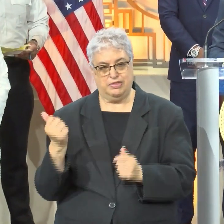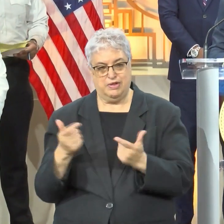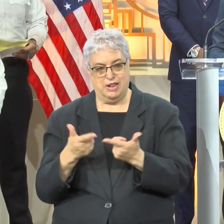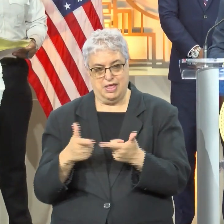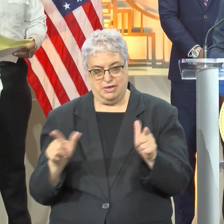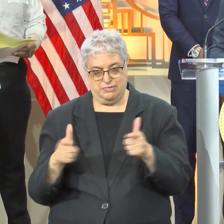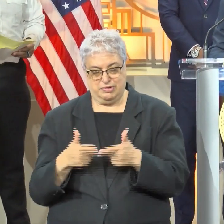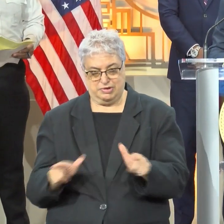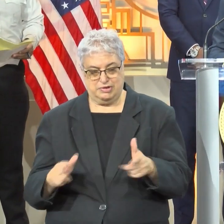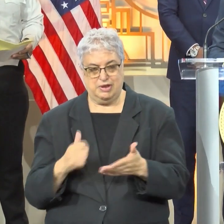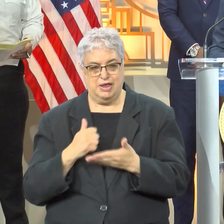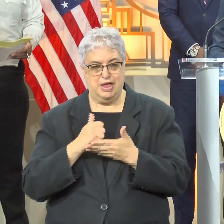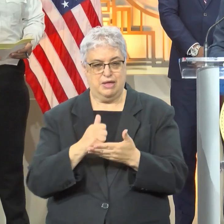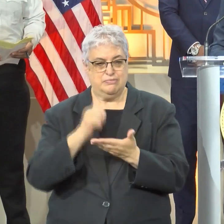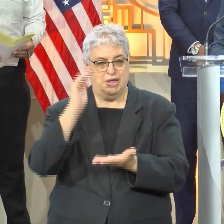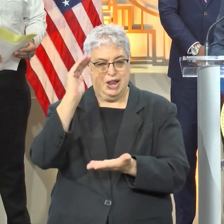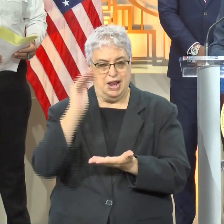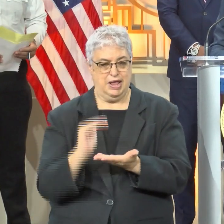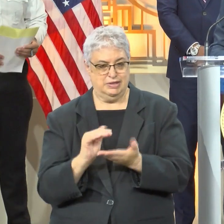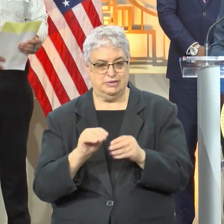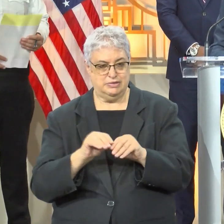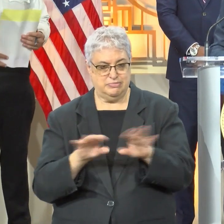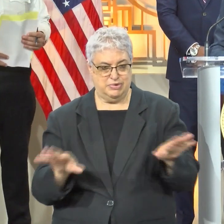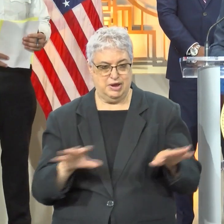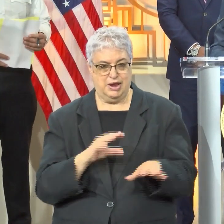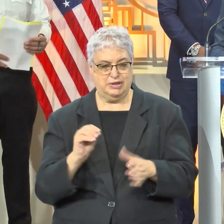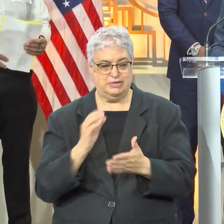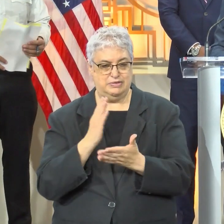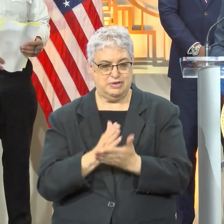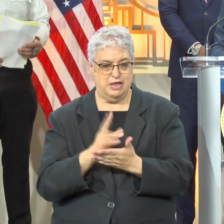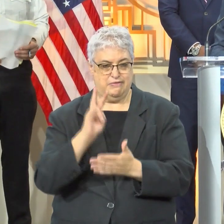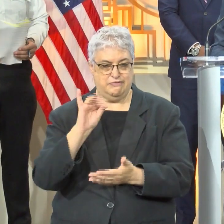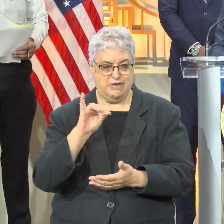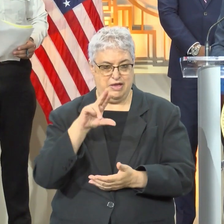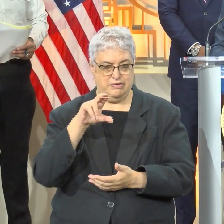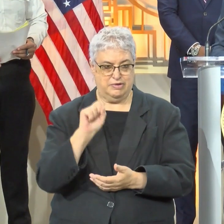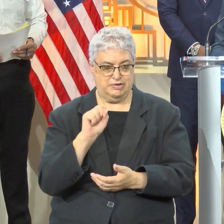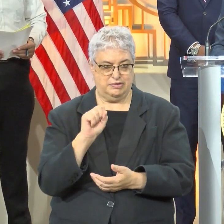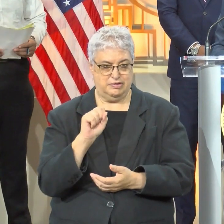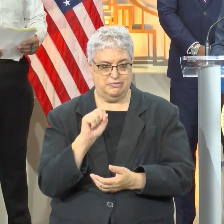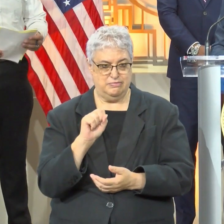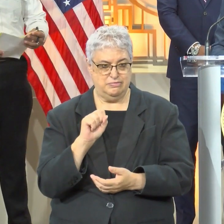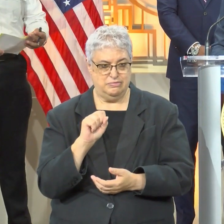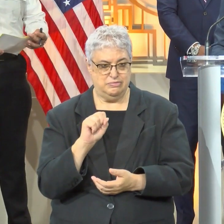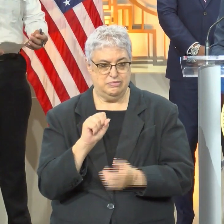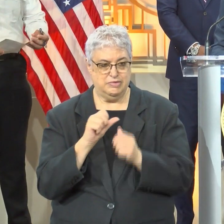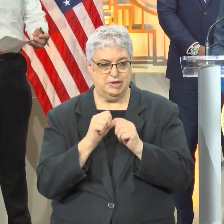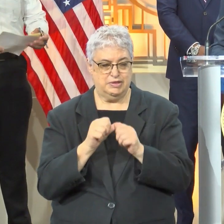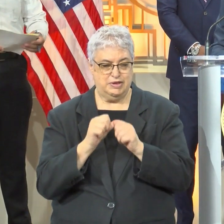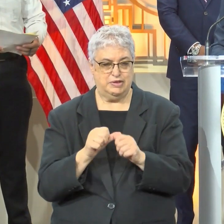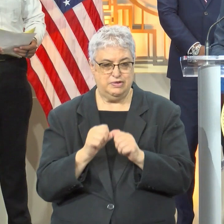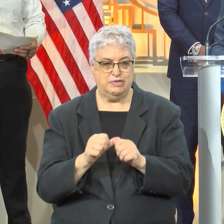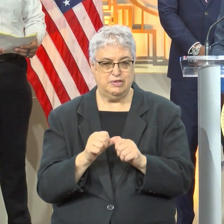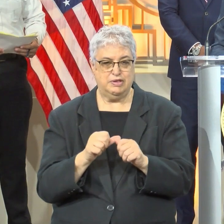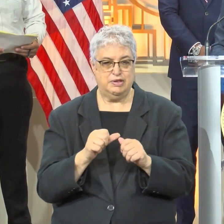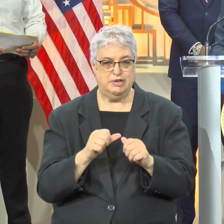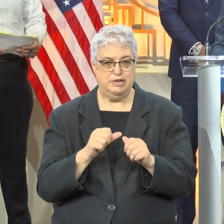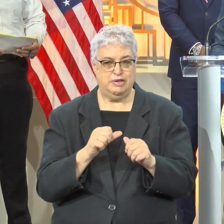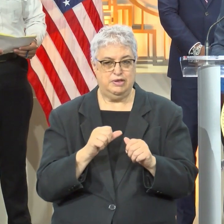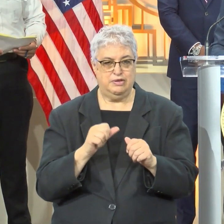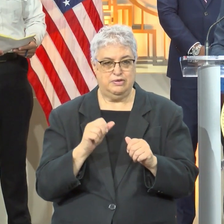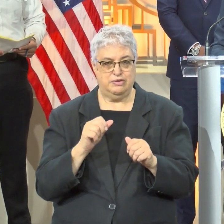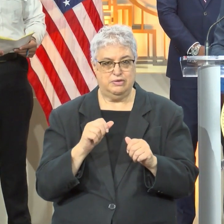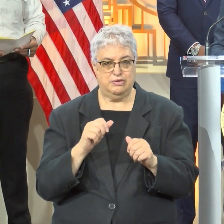languages to help slow community spread and to stop the virus from continuing to take a deadly toll within our